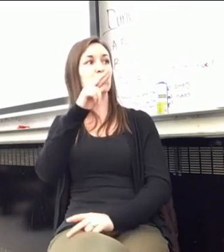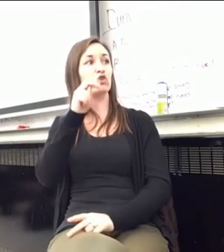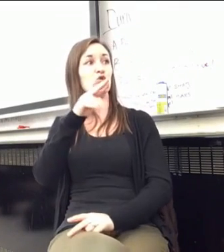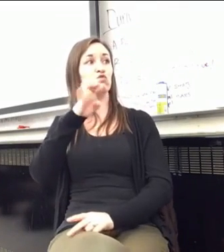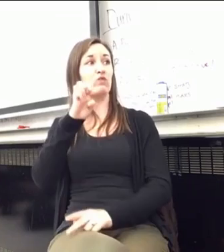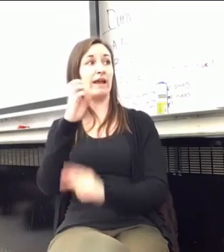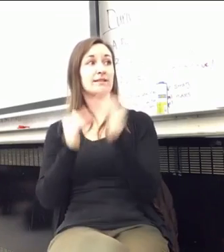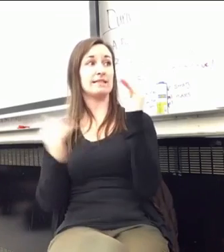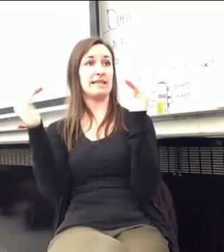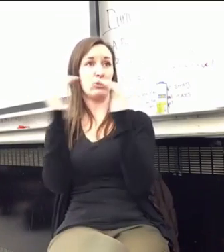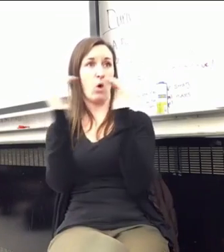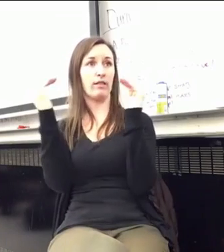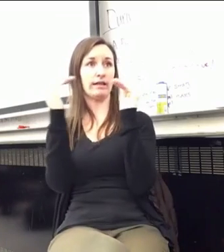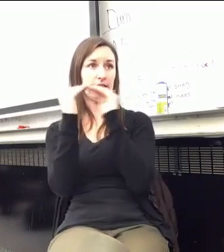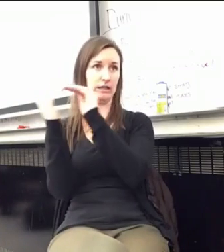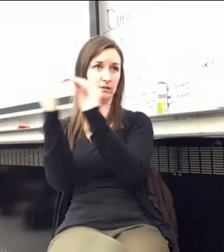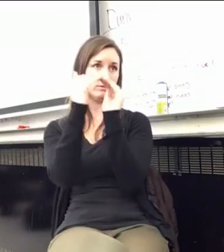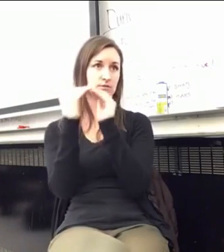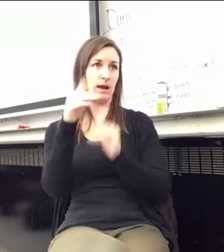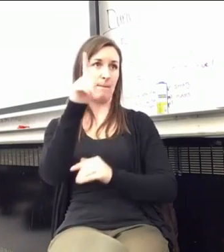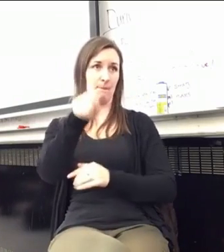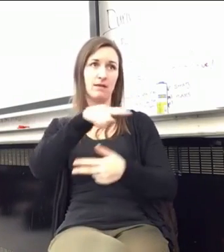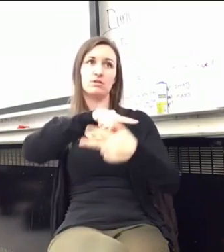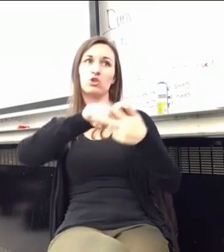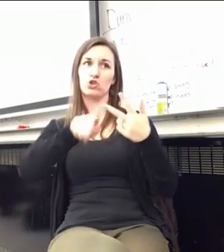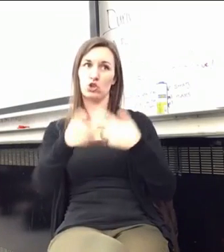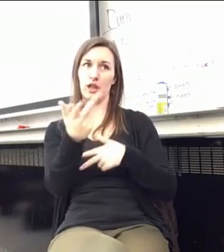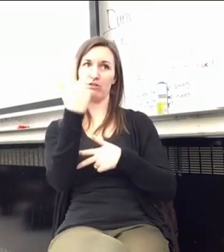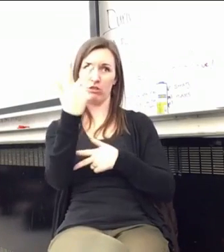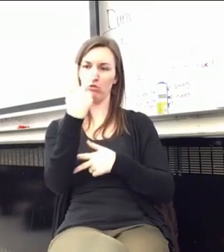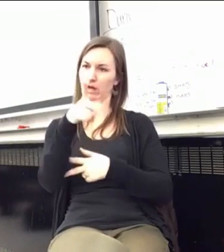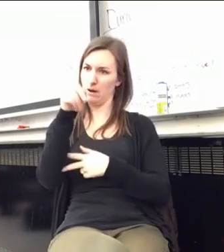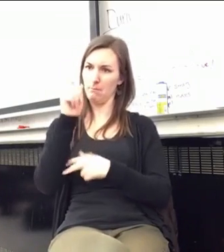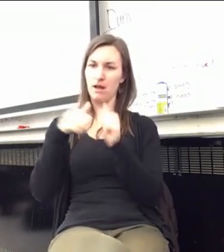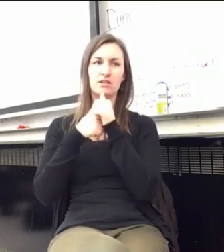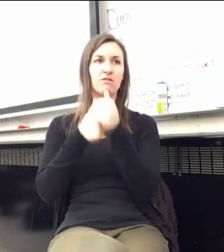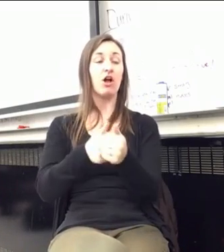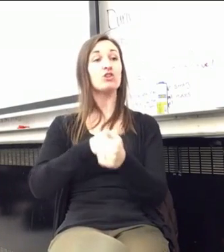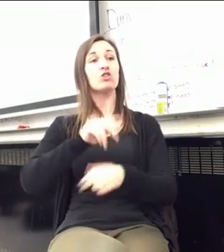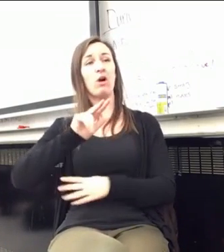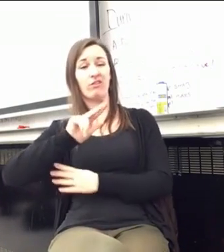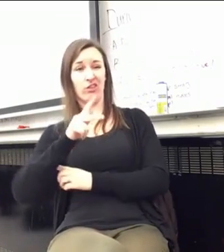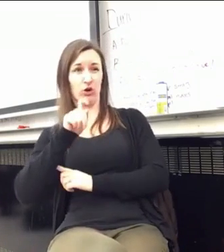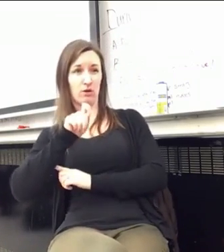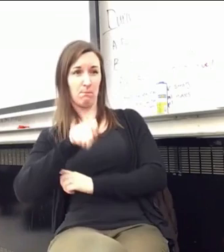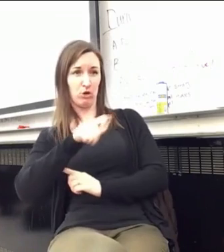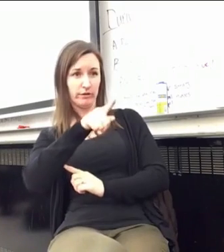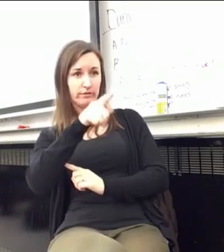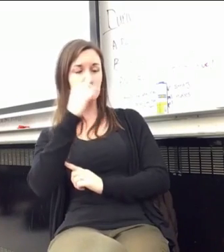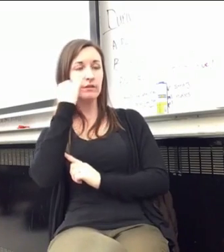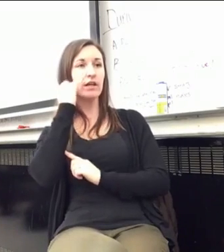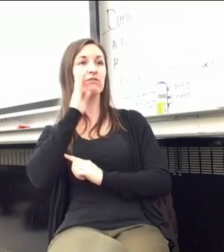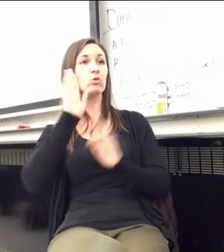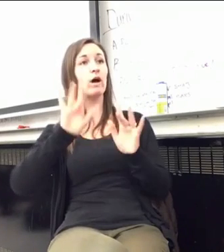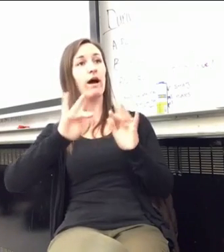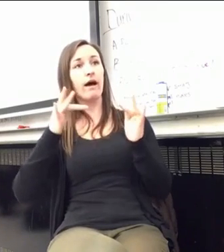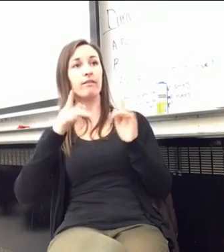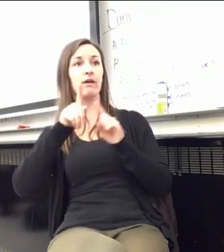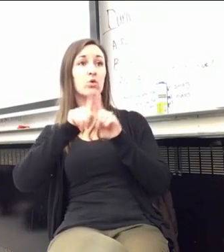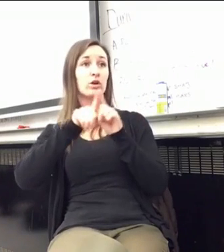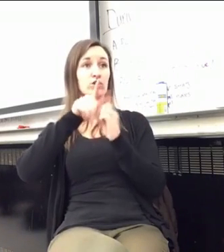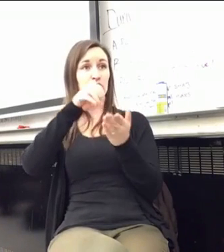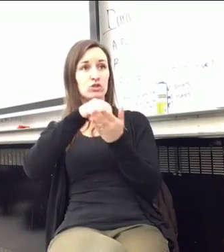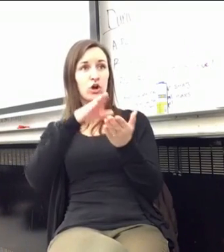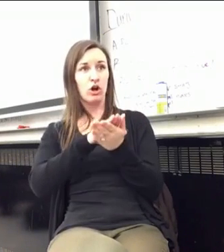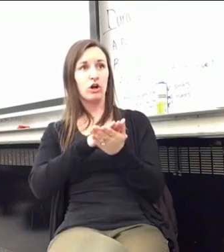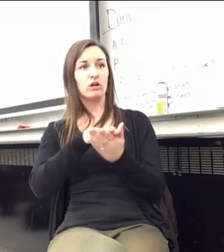that's very, very important about this section, on the 3rd bullet, if you will highlight or star